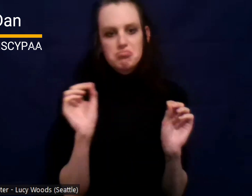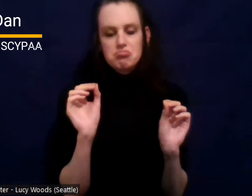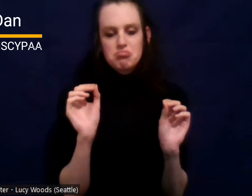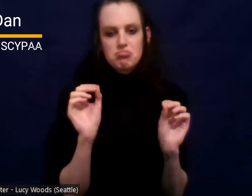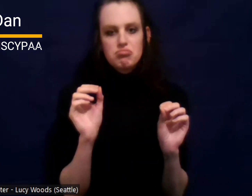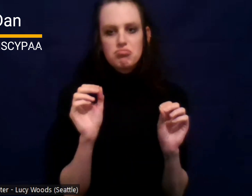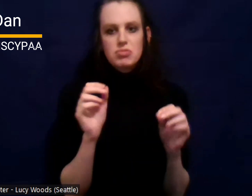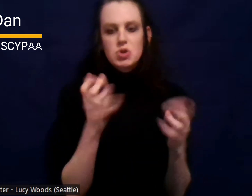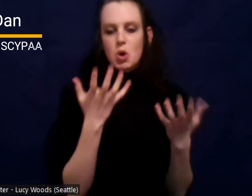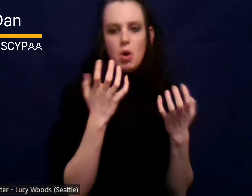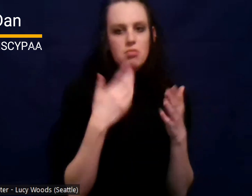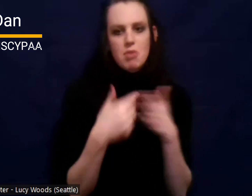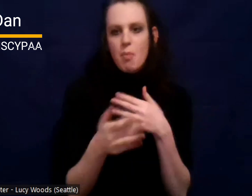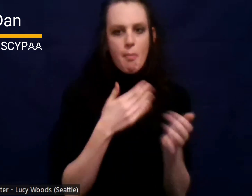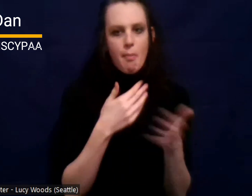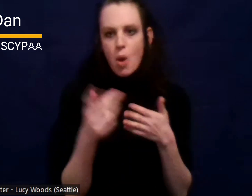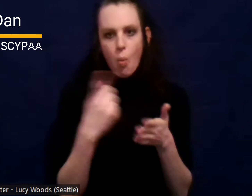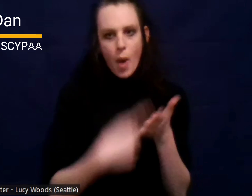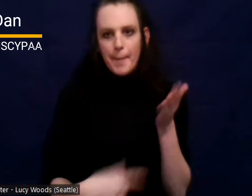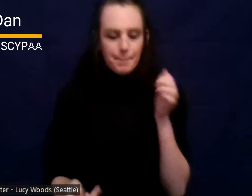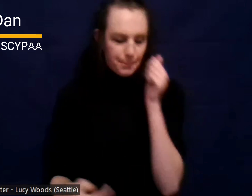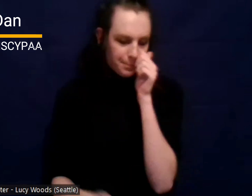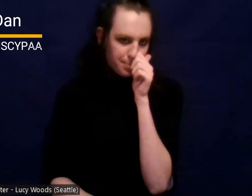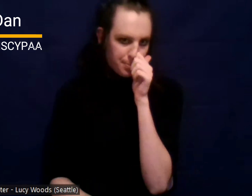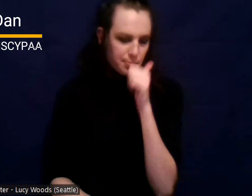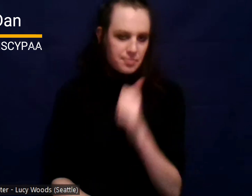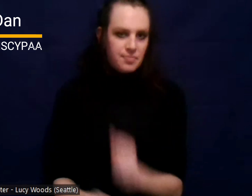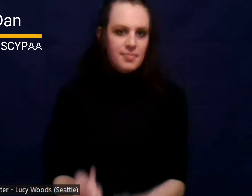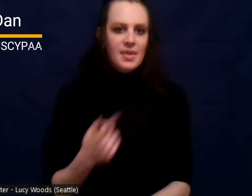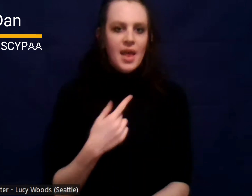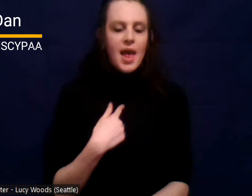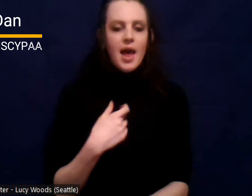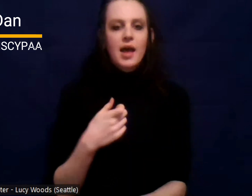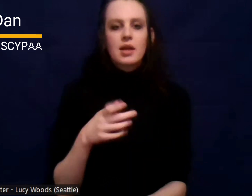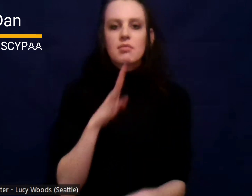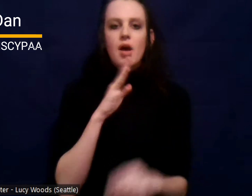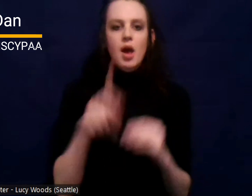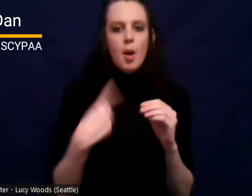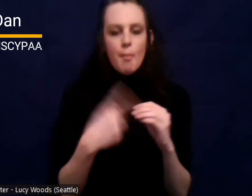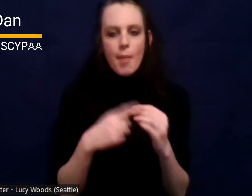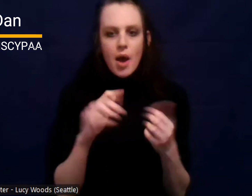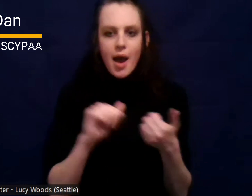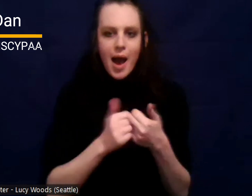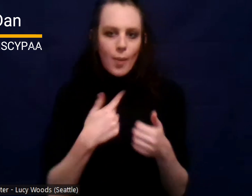And I guess I'll speak a little bit on like how I've come to do that, and like